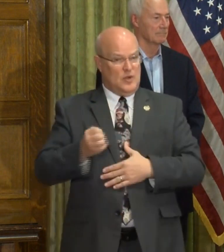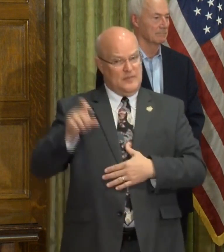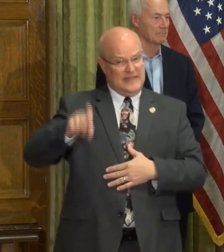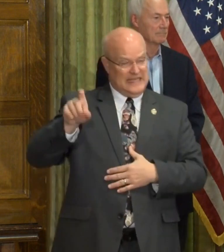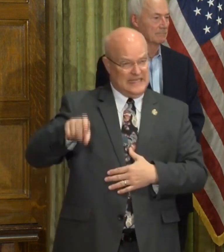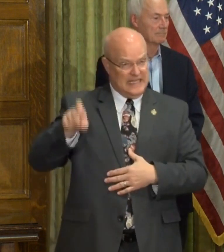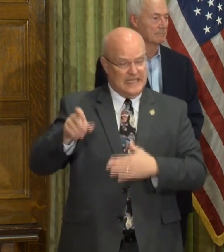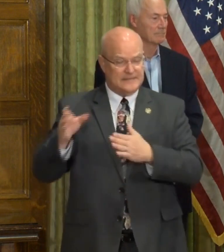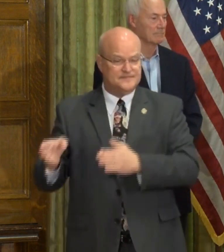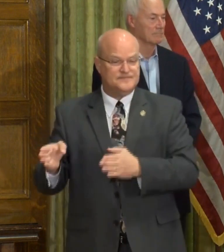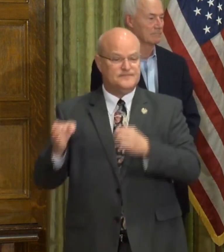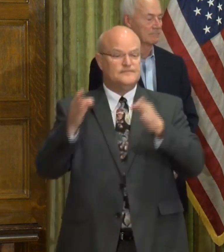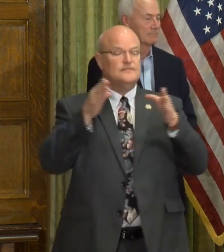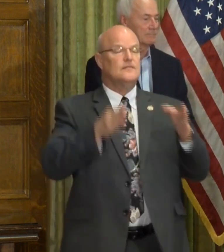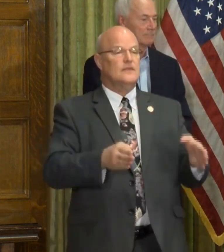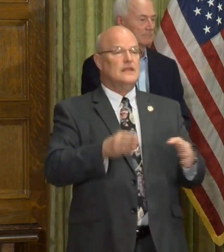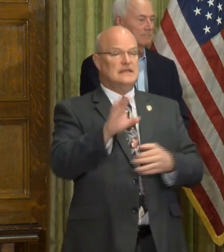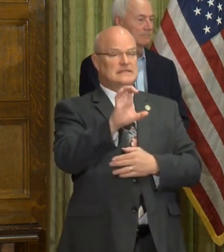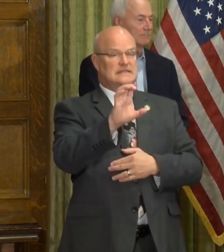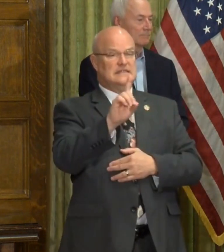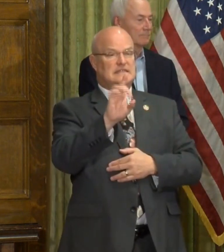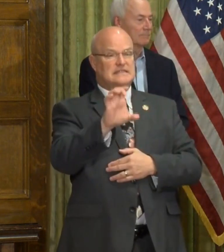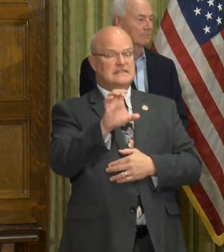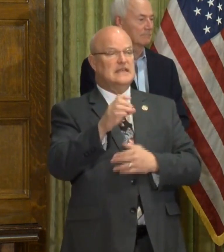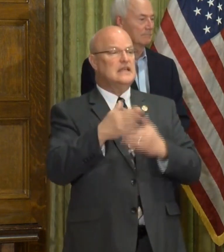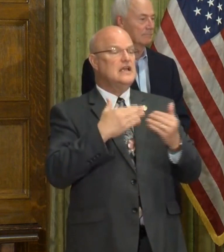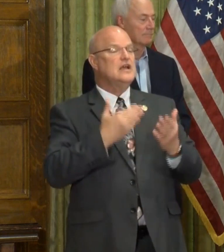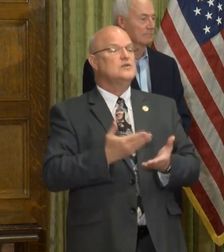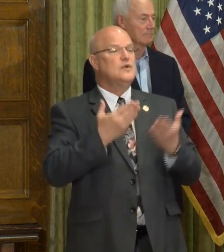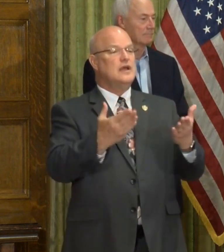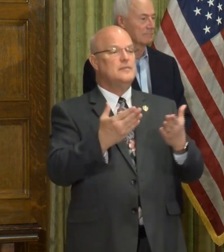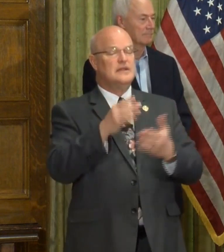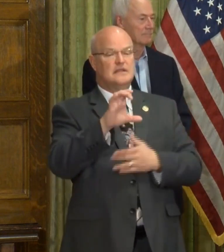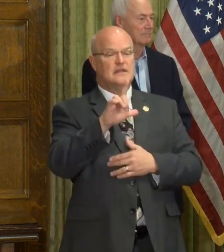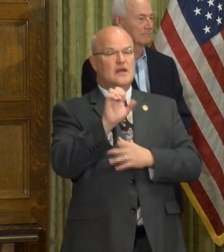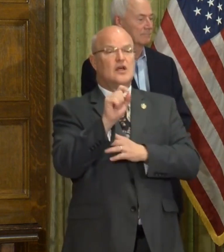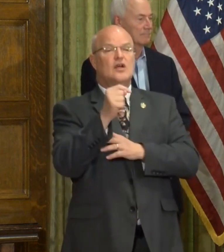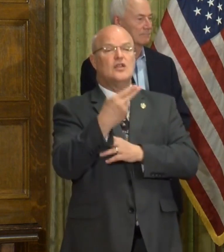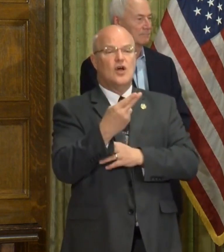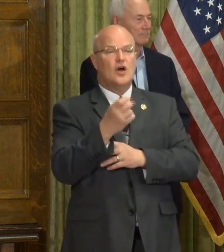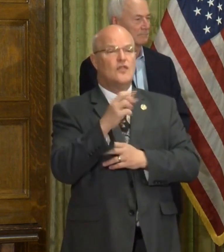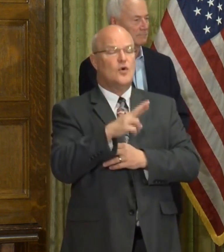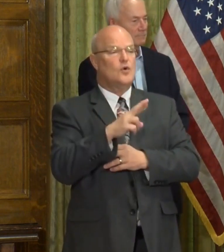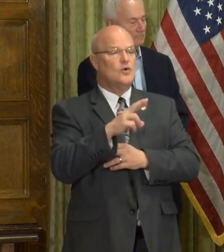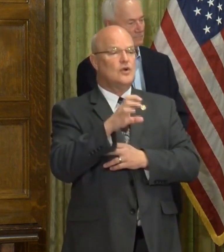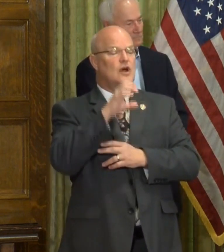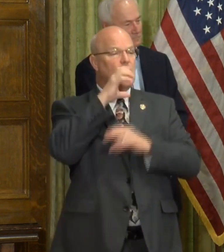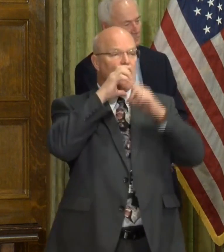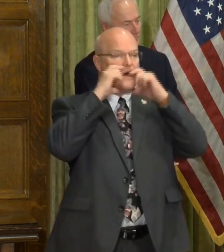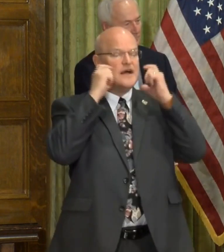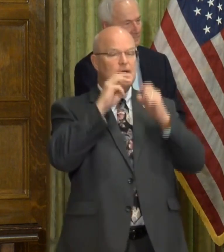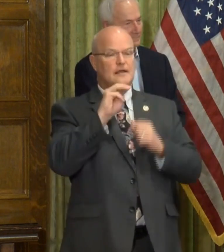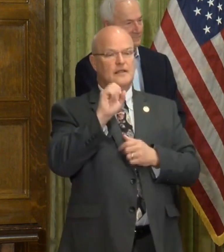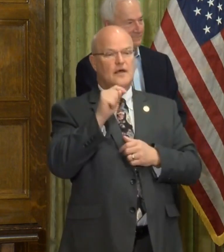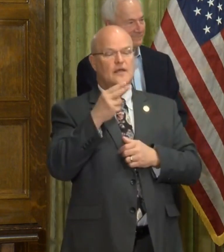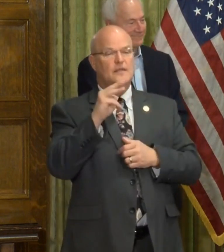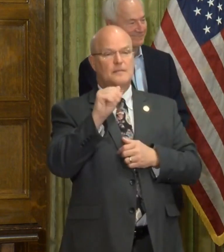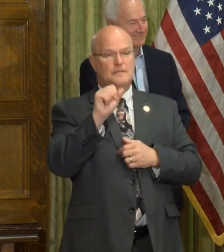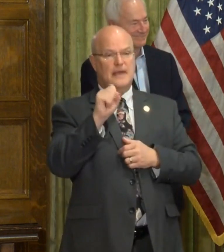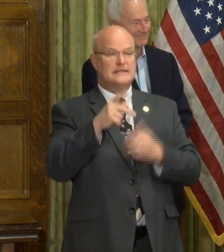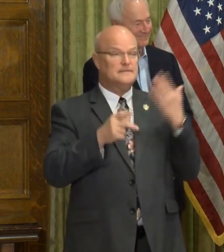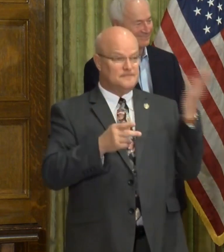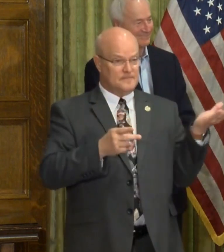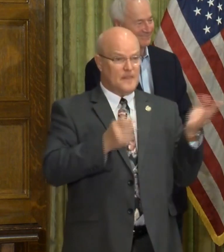protective equipment that they need. But what the CDC has recommended is either cloth covering or a cloth mask. Now, this one